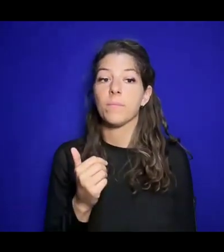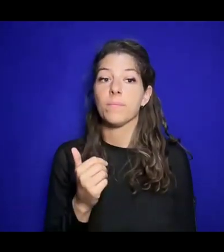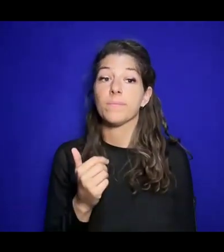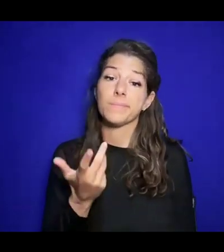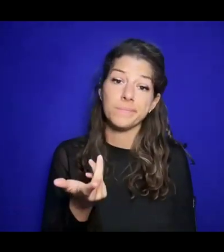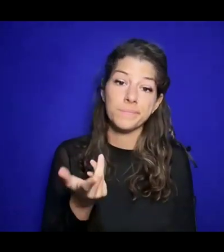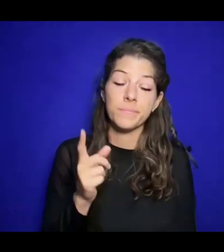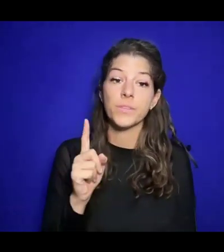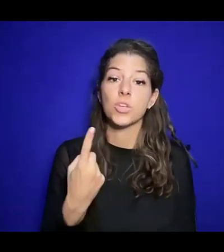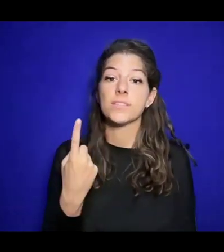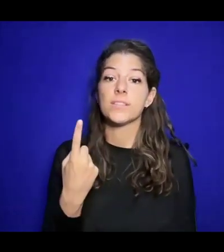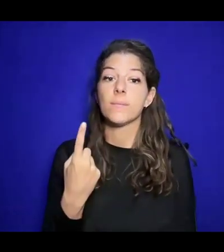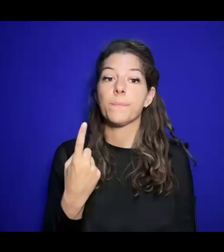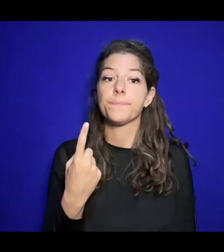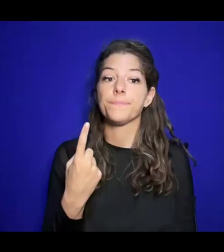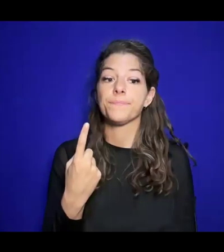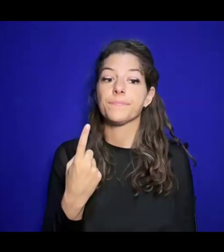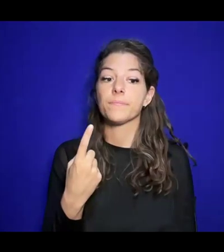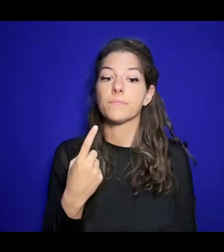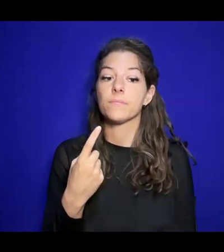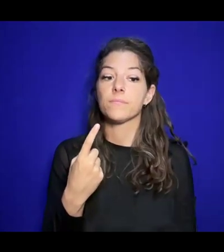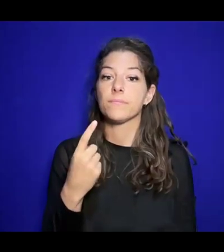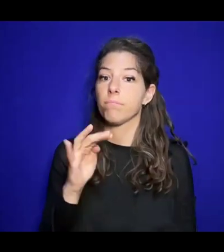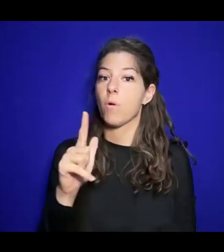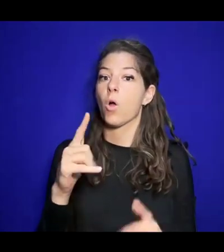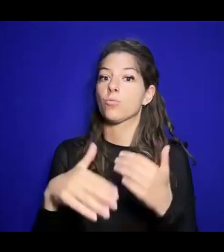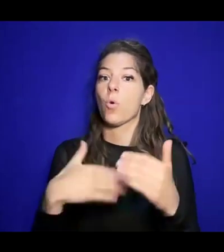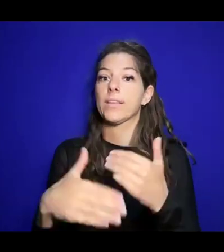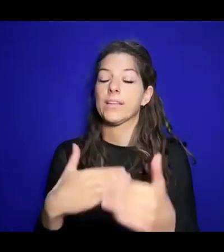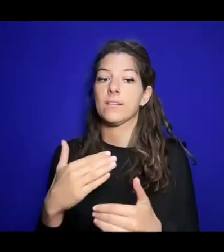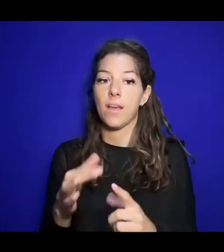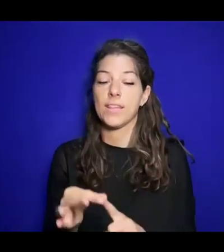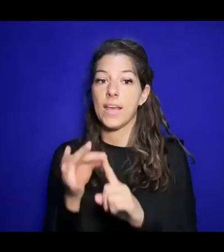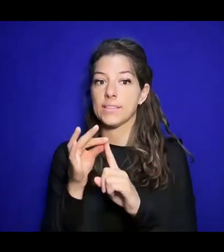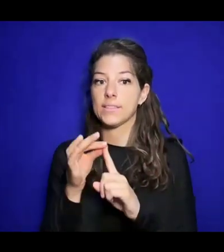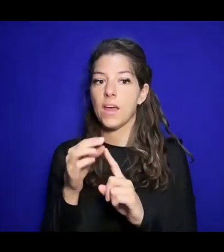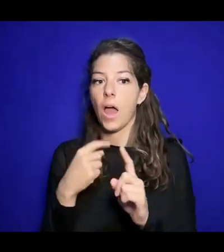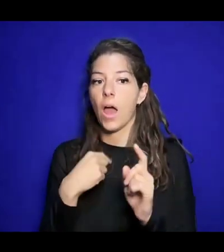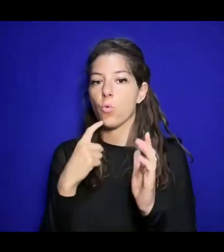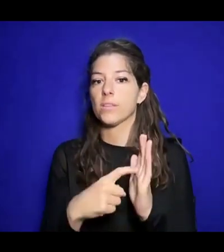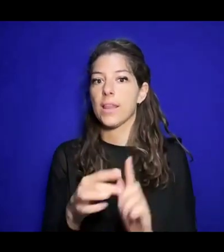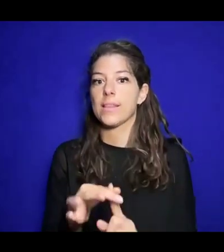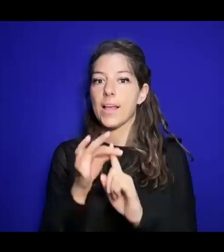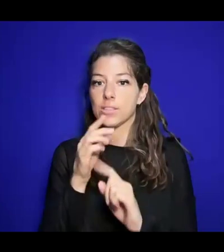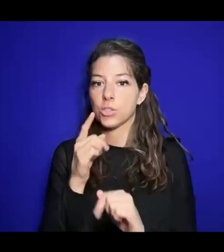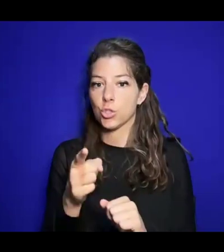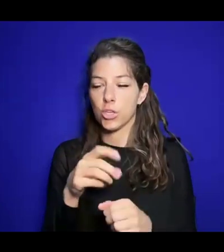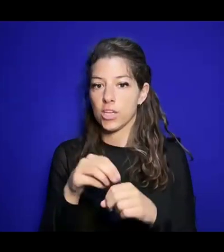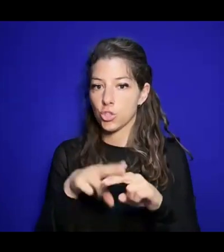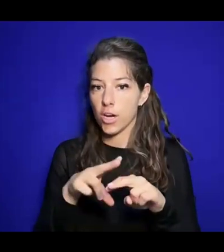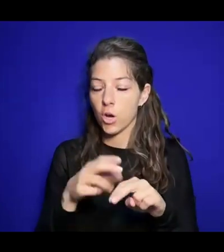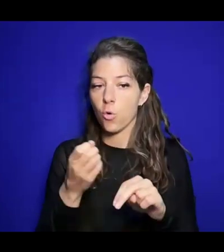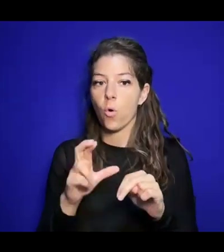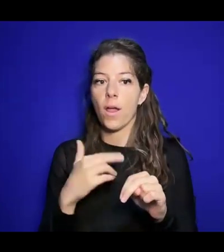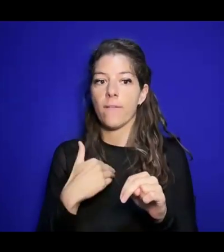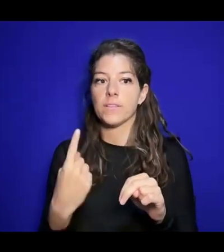So, you just need to get the ball rolling, because unless unless you're in a chair or you